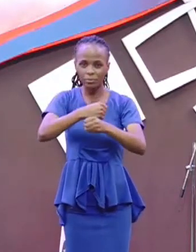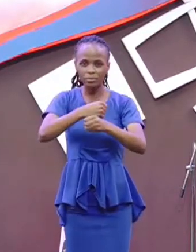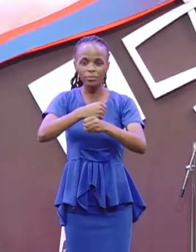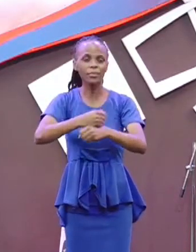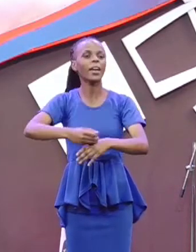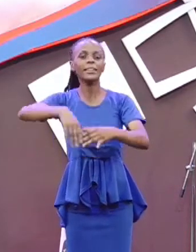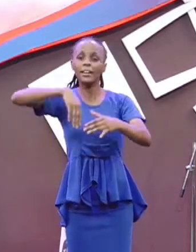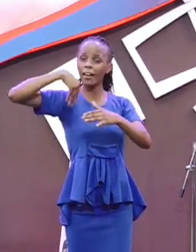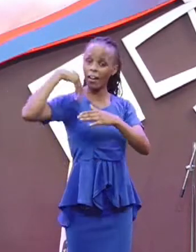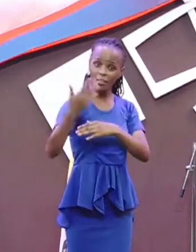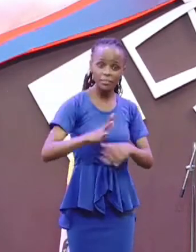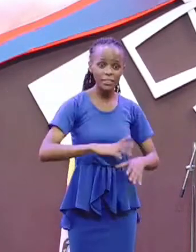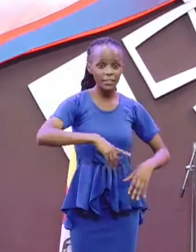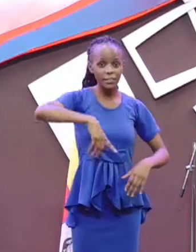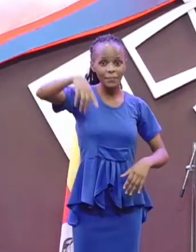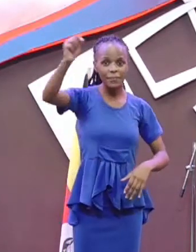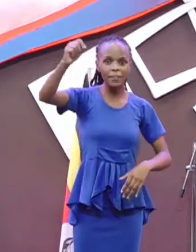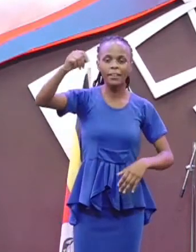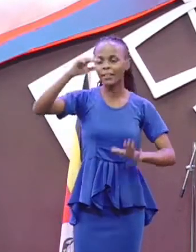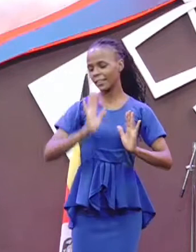And even though they left,